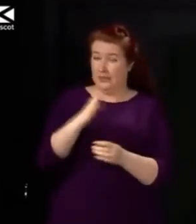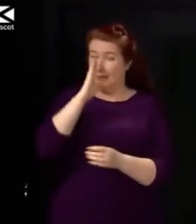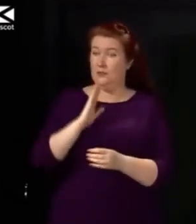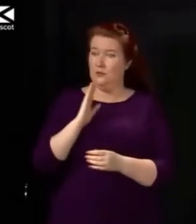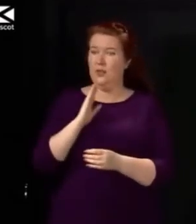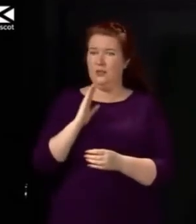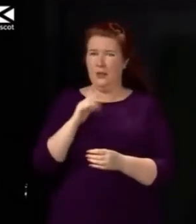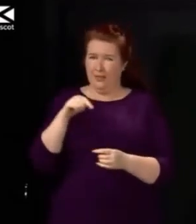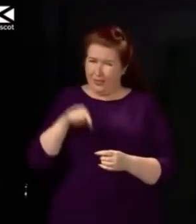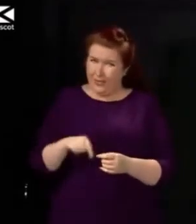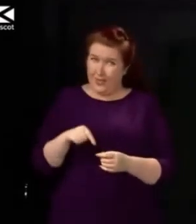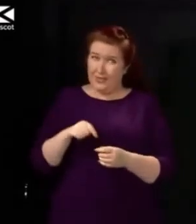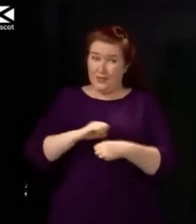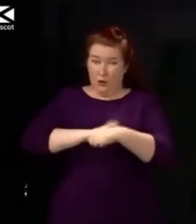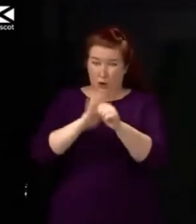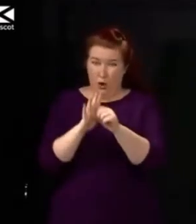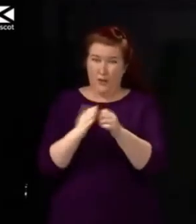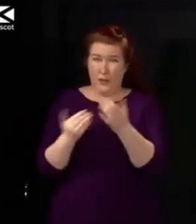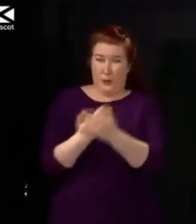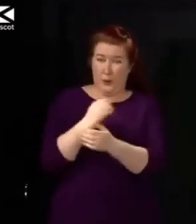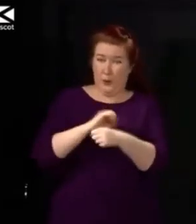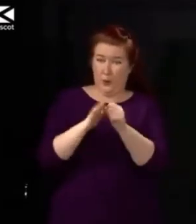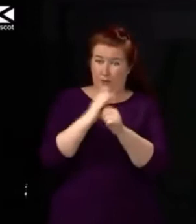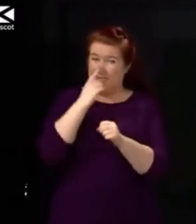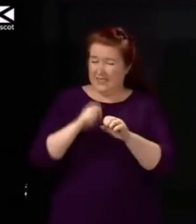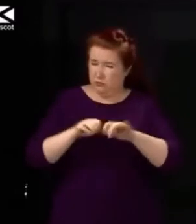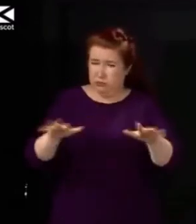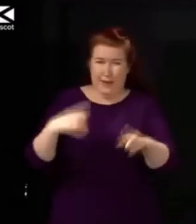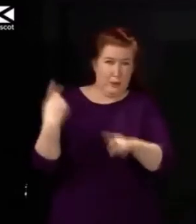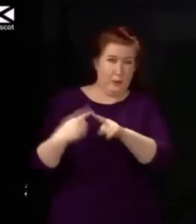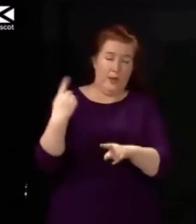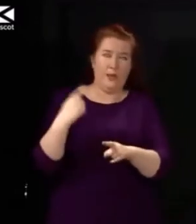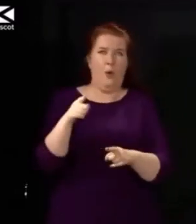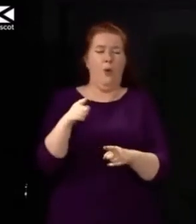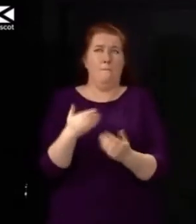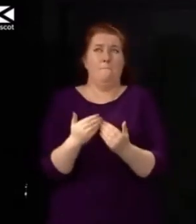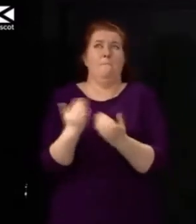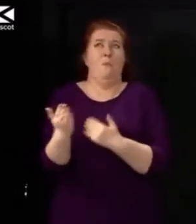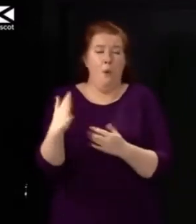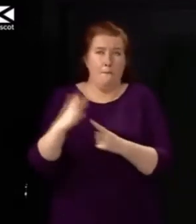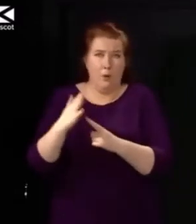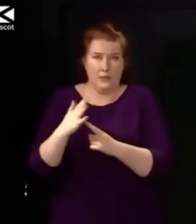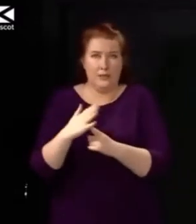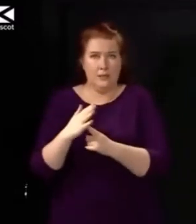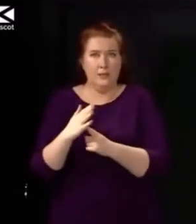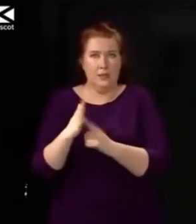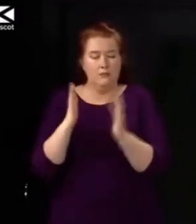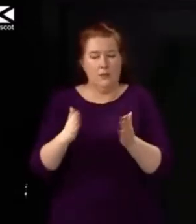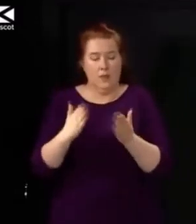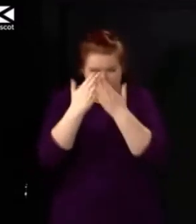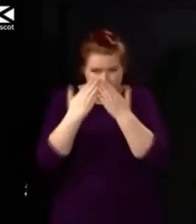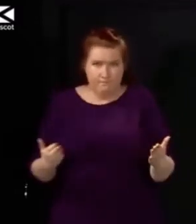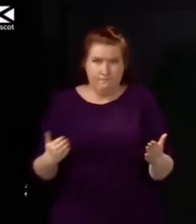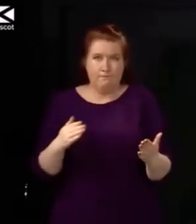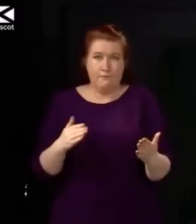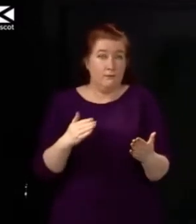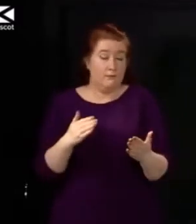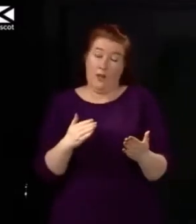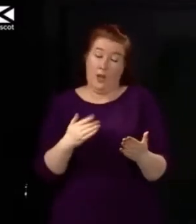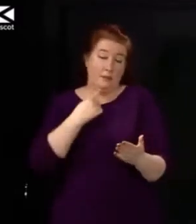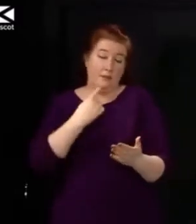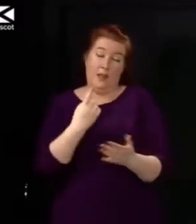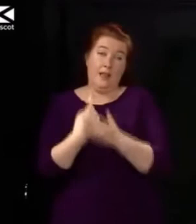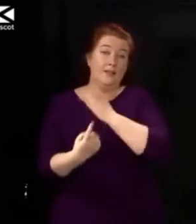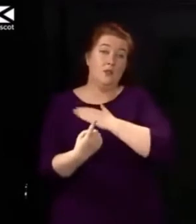argue that with the faster spreading strain of the virus, it is even more important that we all respect the lockdown. So that is a message to individuals: stay at